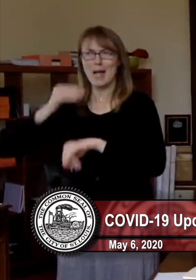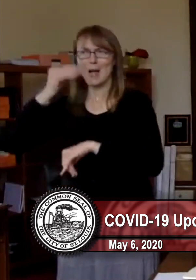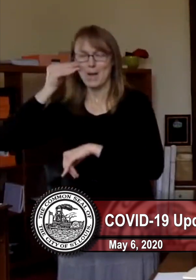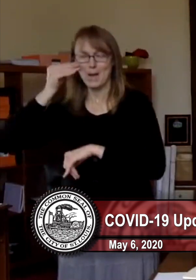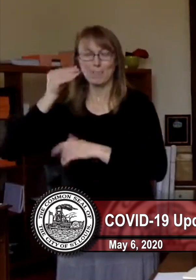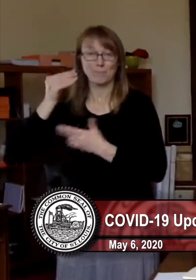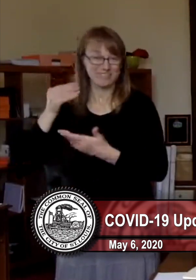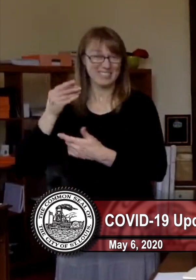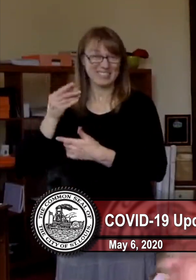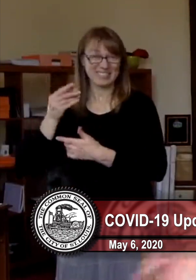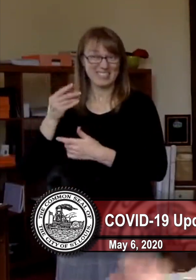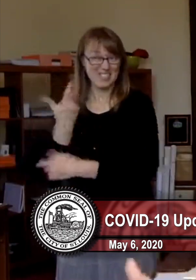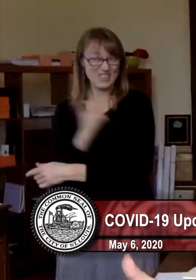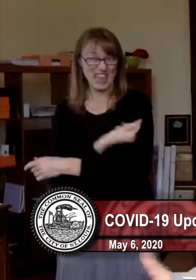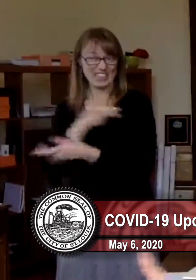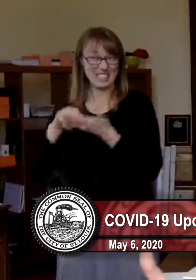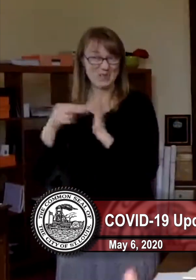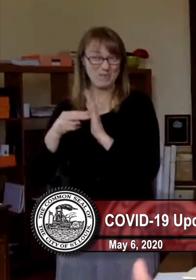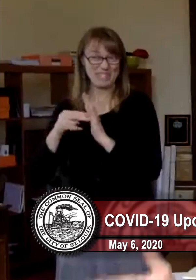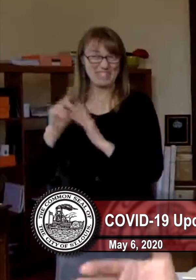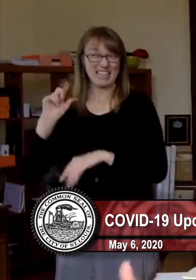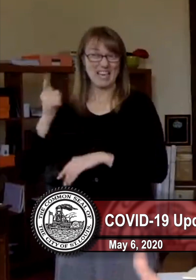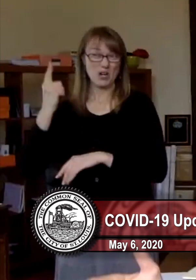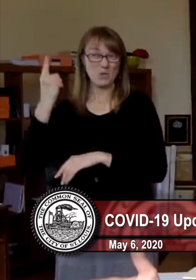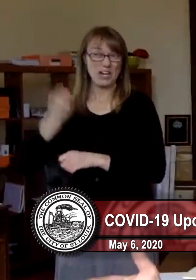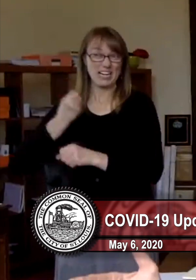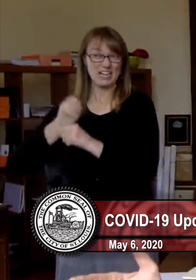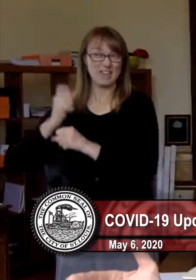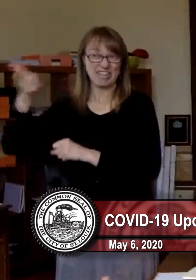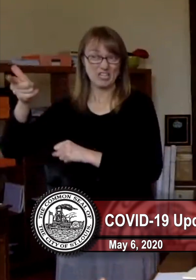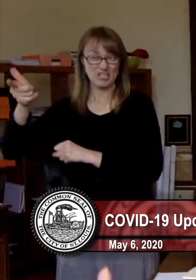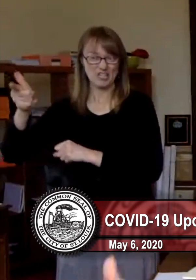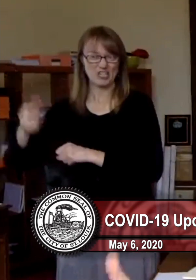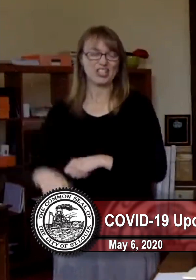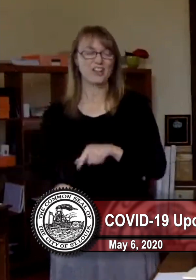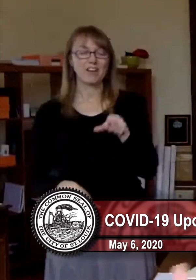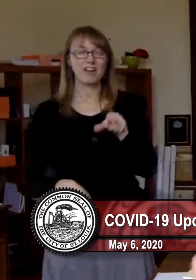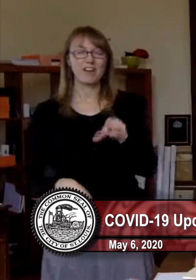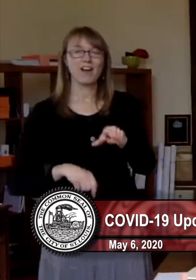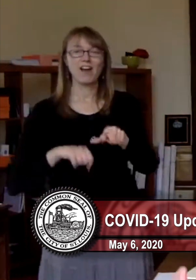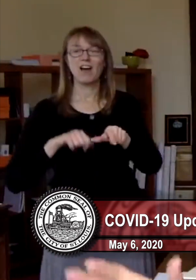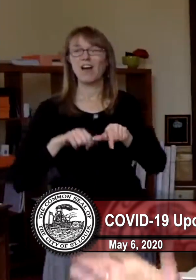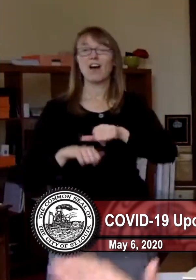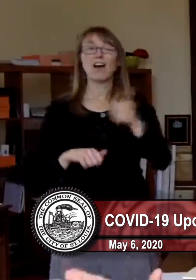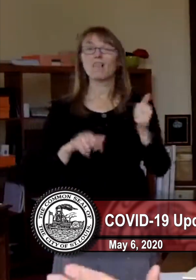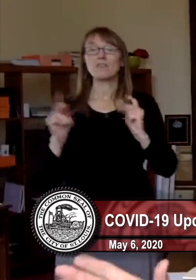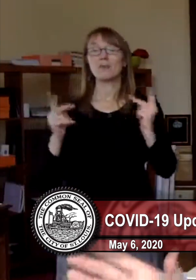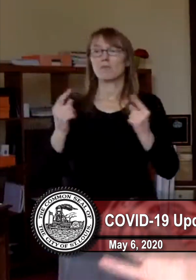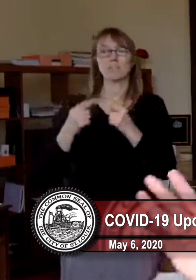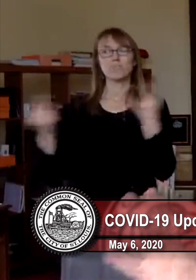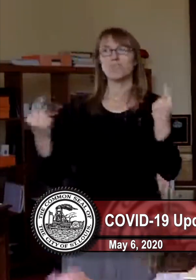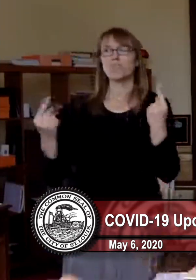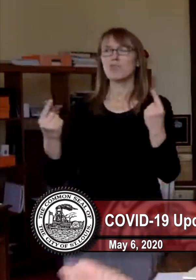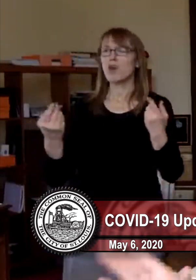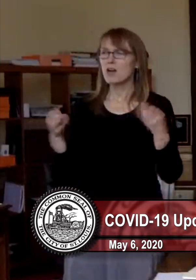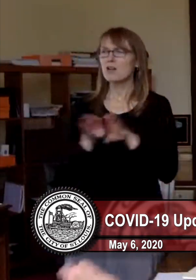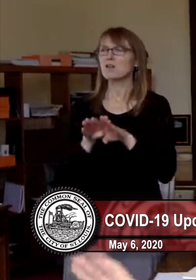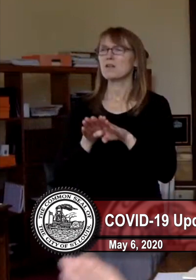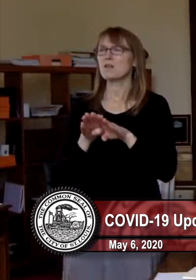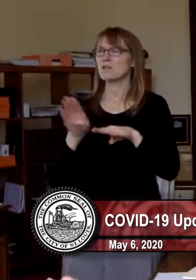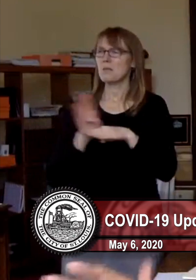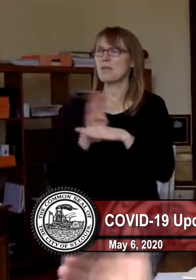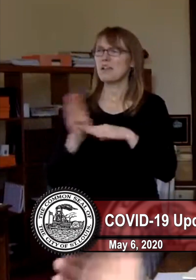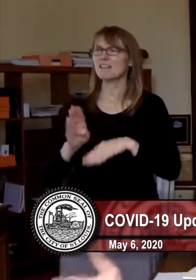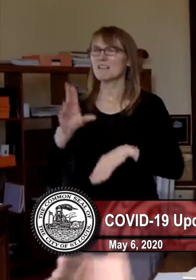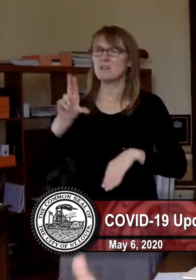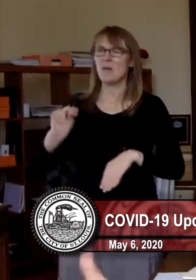be able to do that. And then folks who never wanted us to close businesses in the first place. So those are the